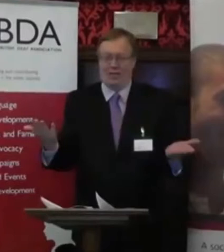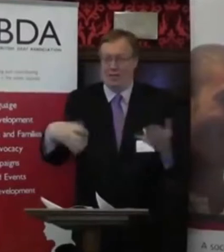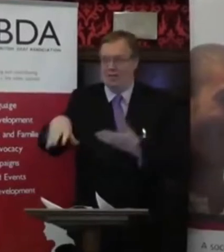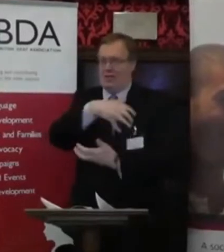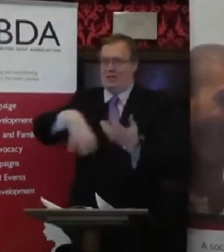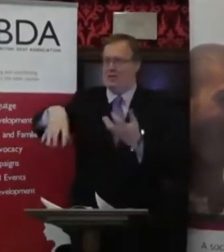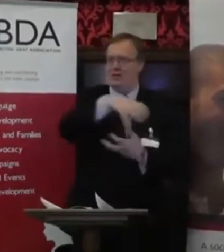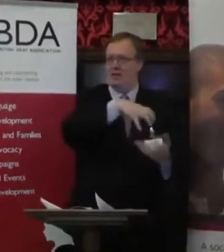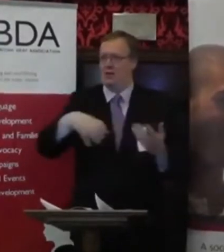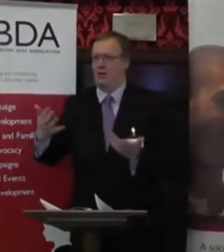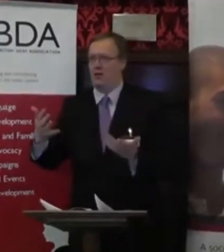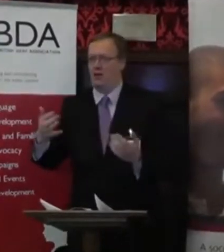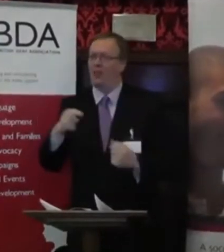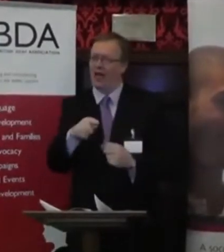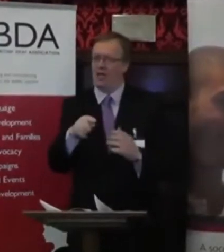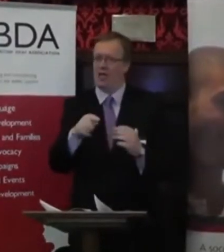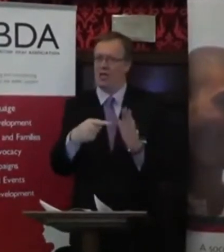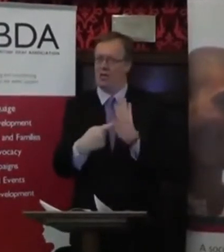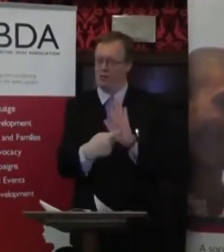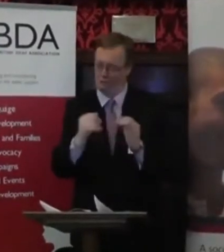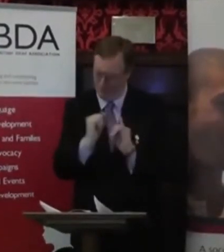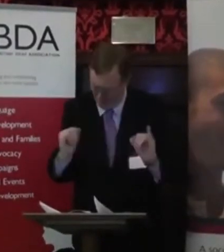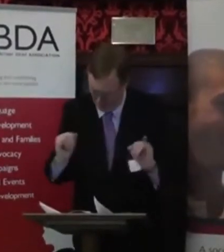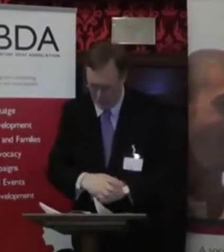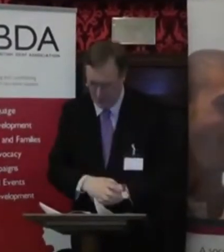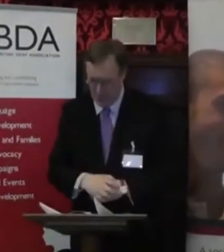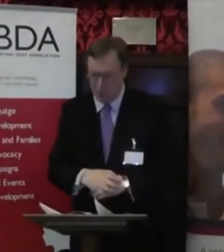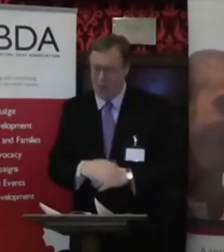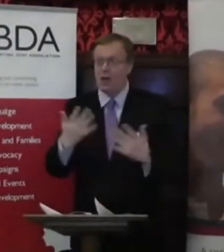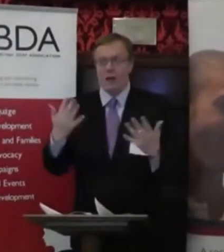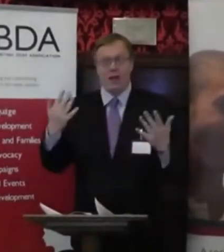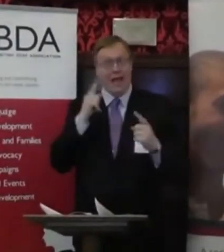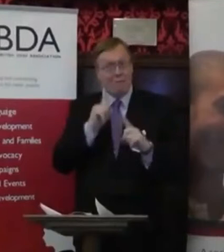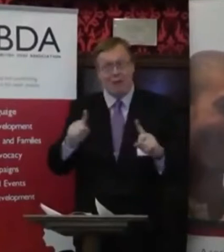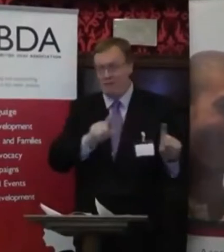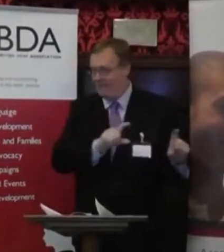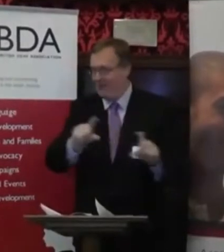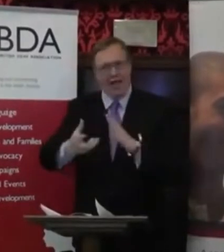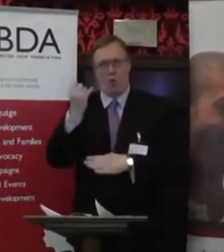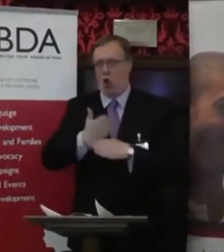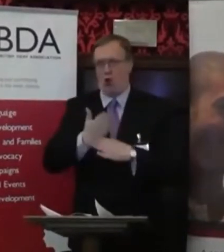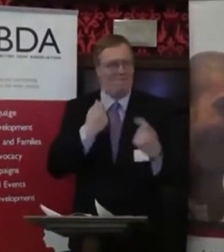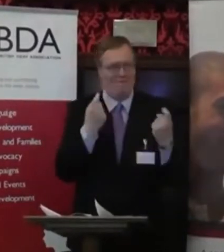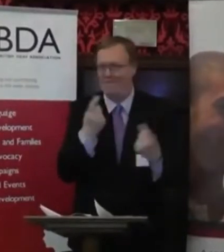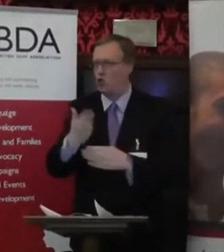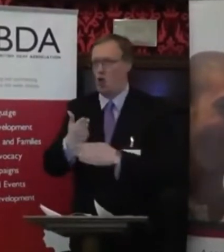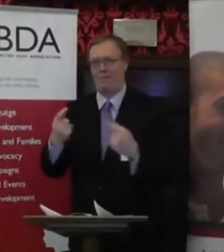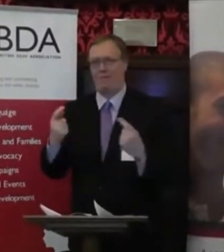blind. And this shows what a problem it is finding interpreters. So got to